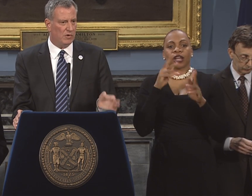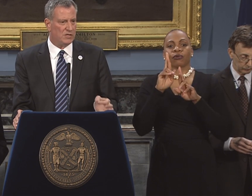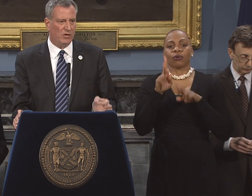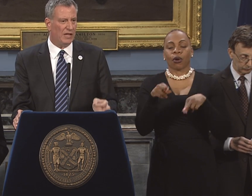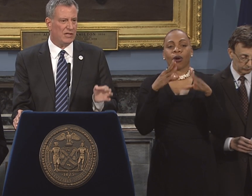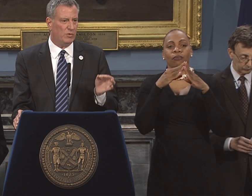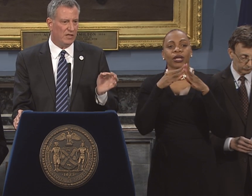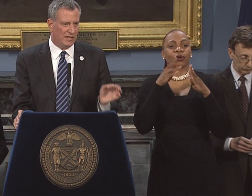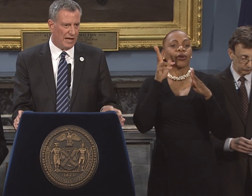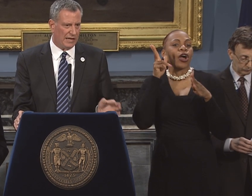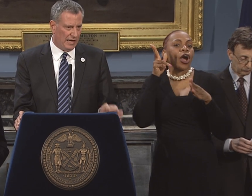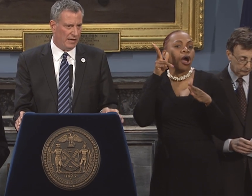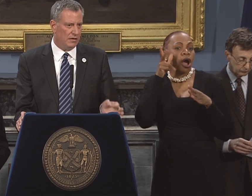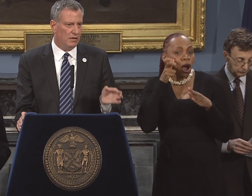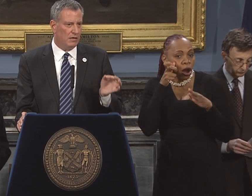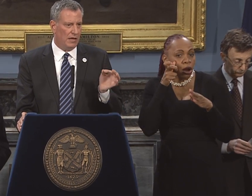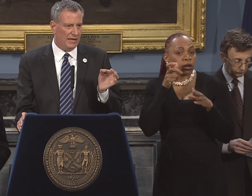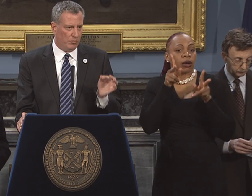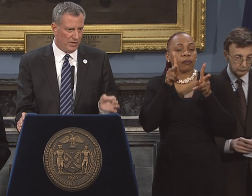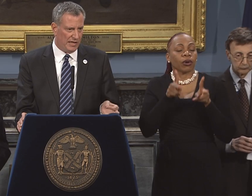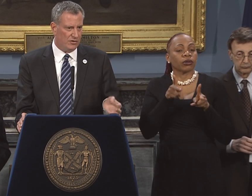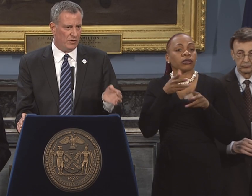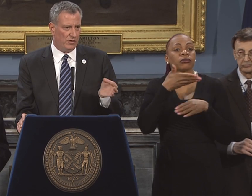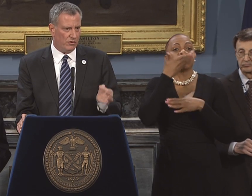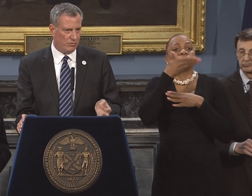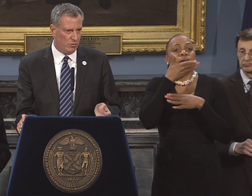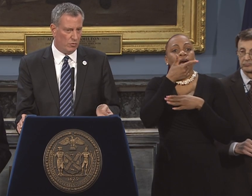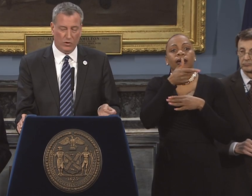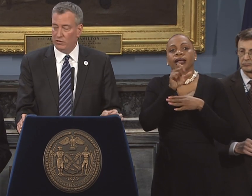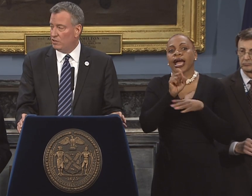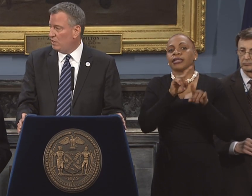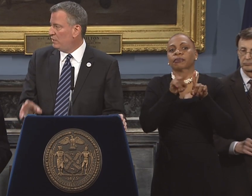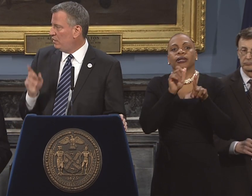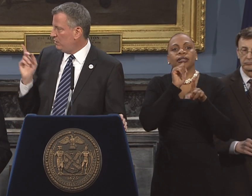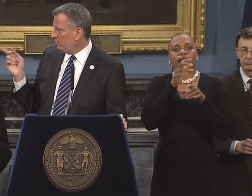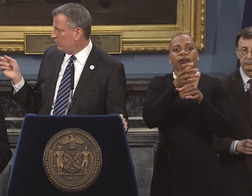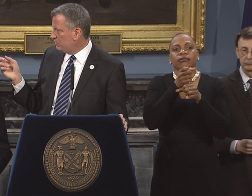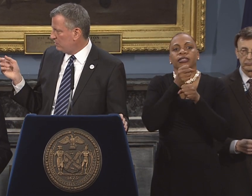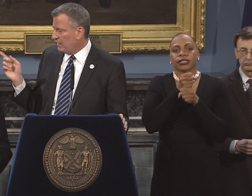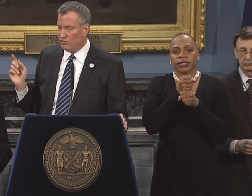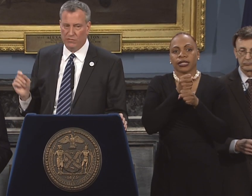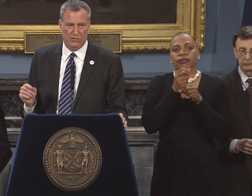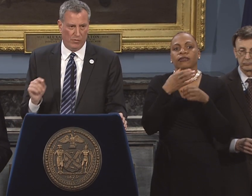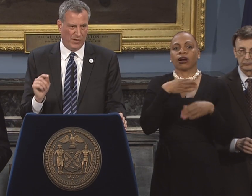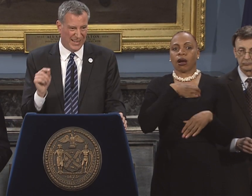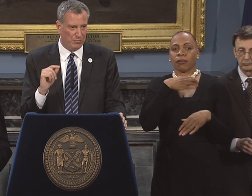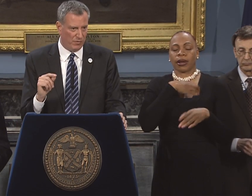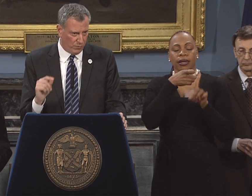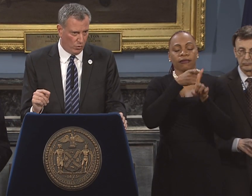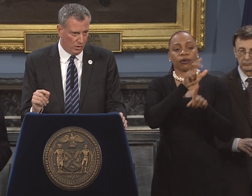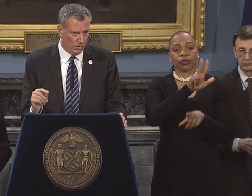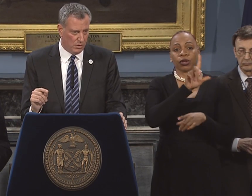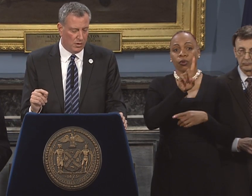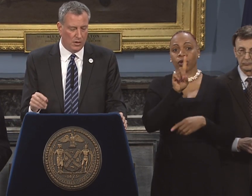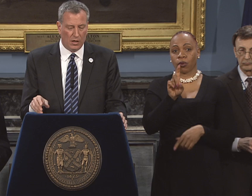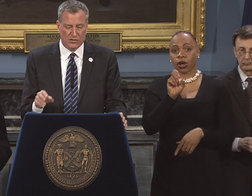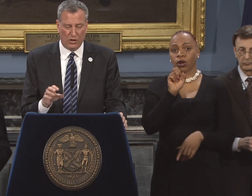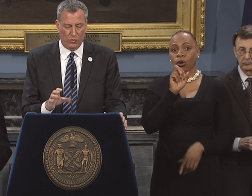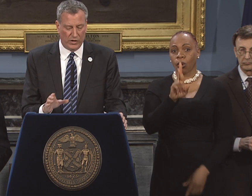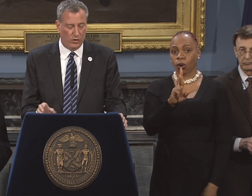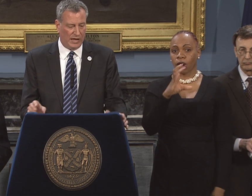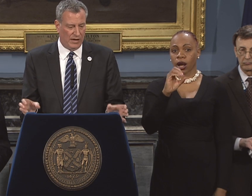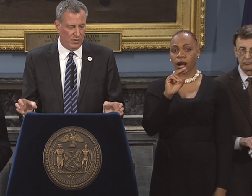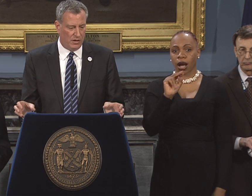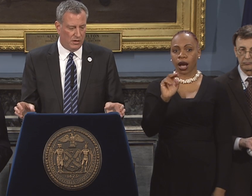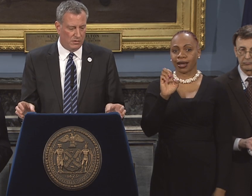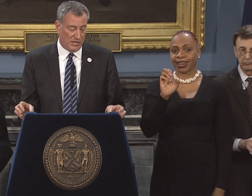that someone smelled gas. We did not get a complaint to either 311 or Con Ed. I think that's accurate from the night before. So